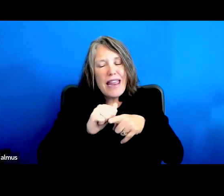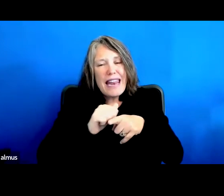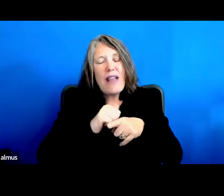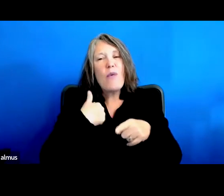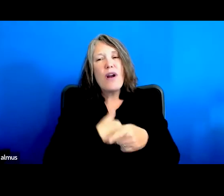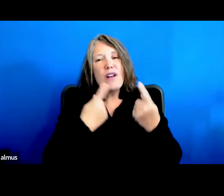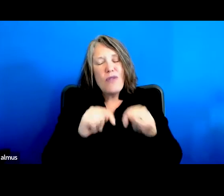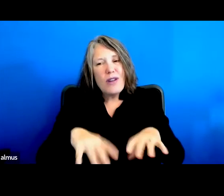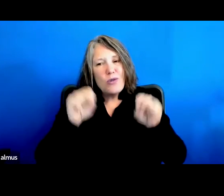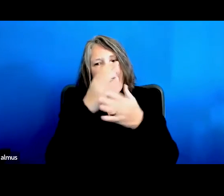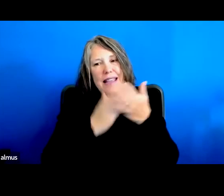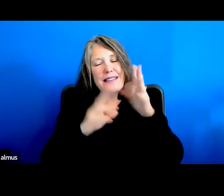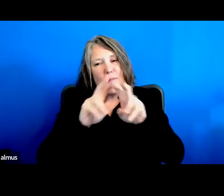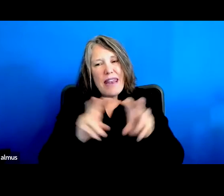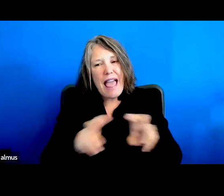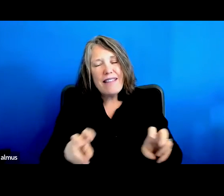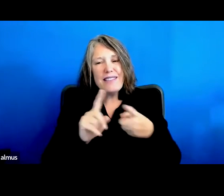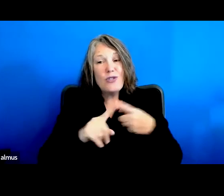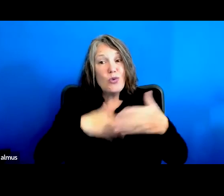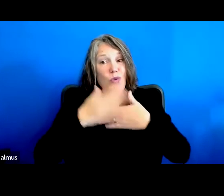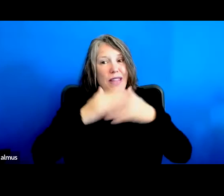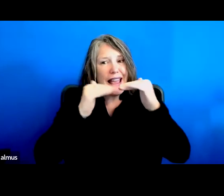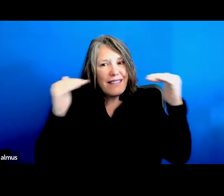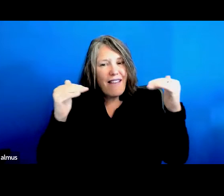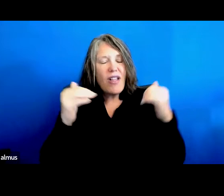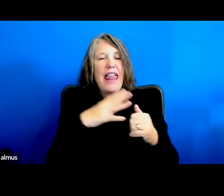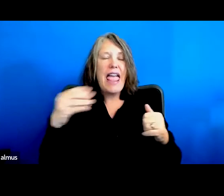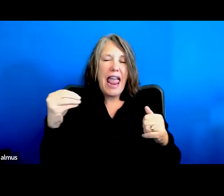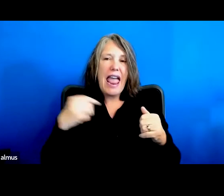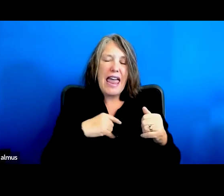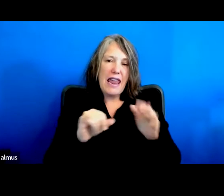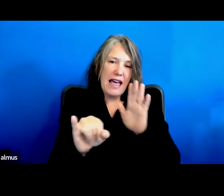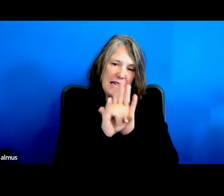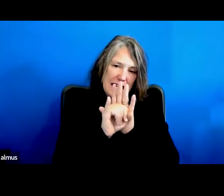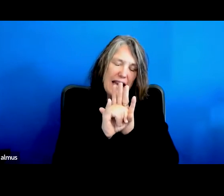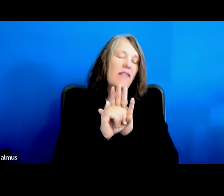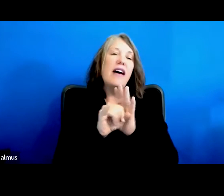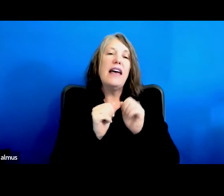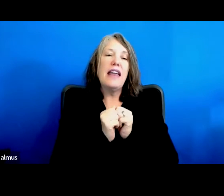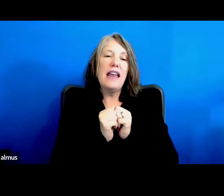take some of our analysis to the next level and identifying